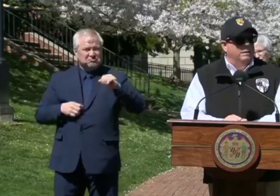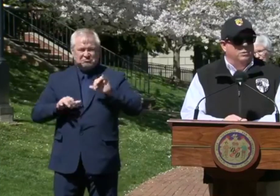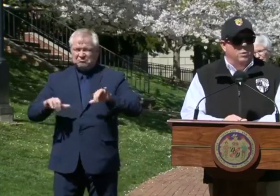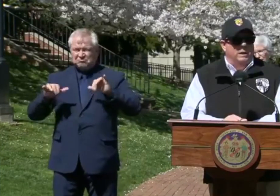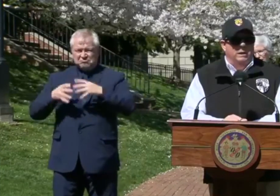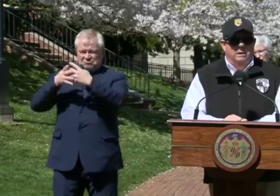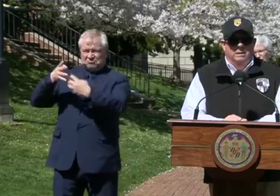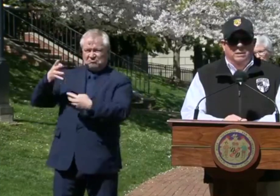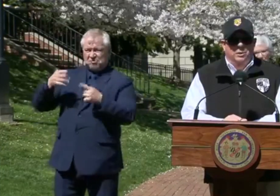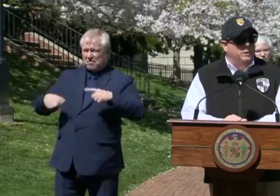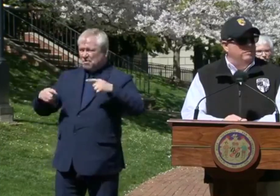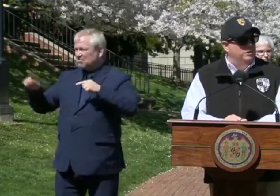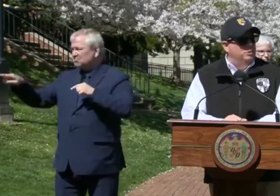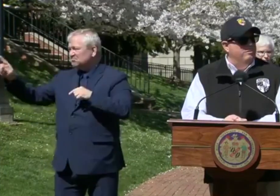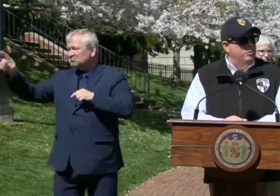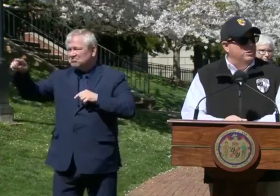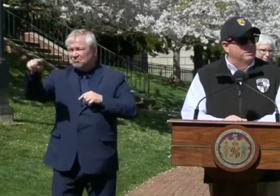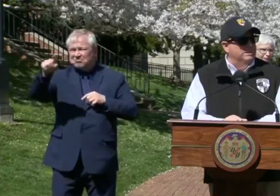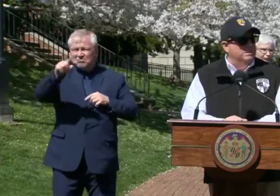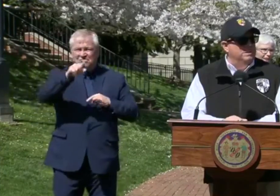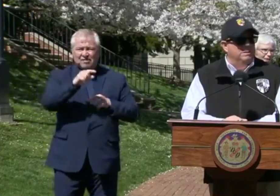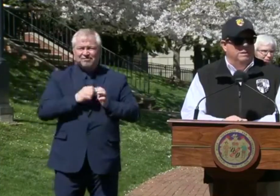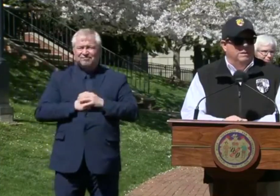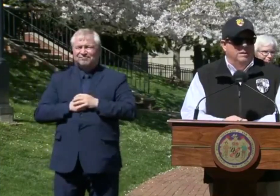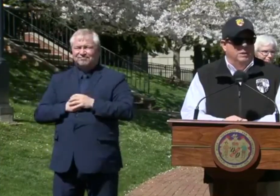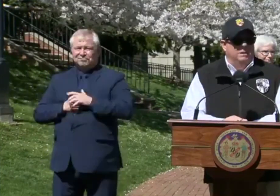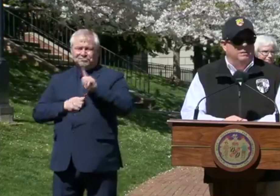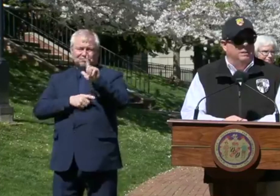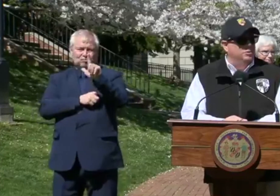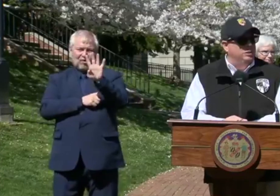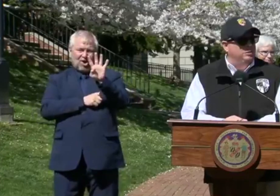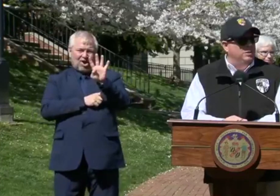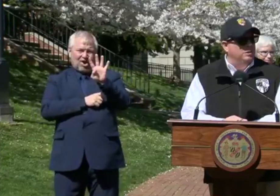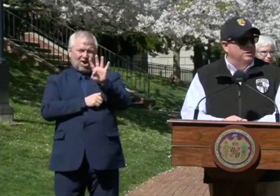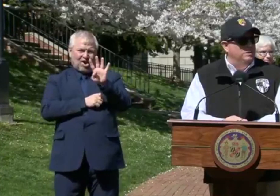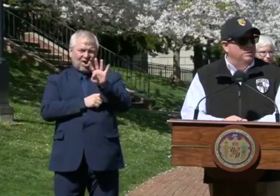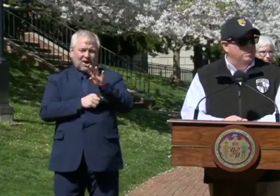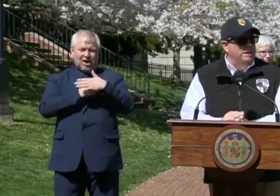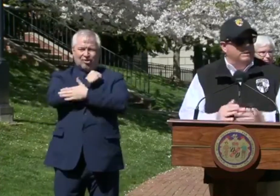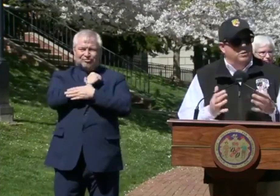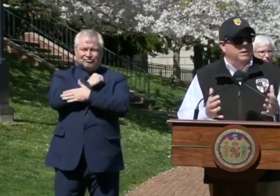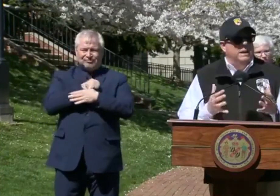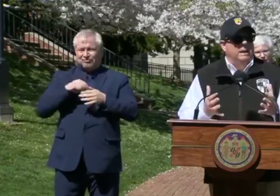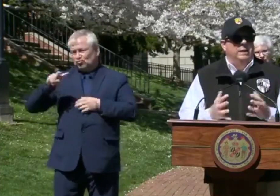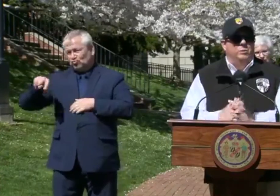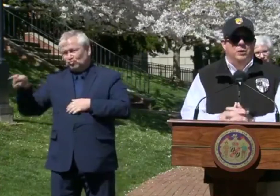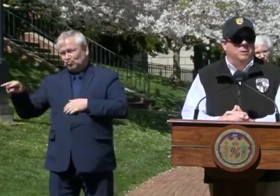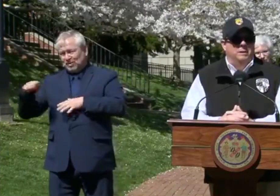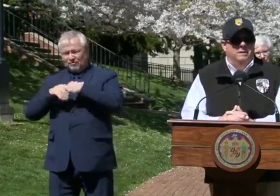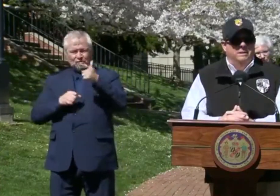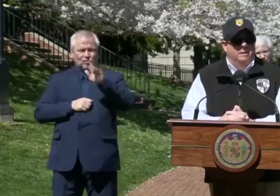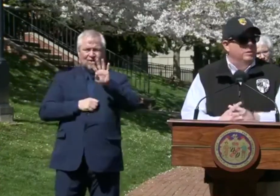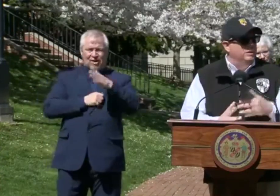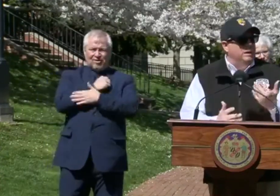happening in 22 out of our 24 jurisdictions, but the list would be too long to go into all of them. I think those are the highlighted ones,